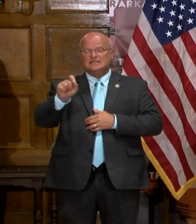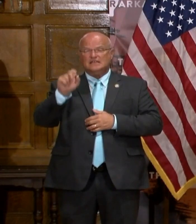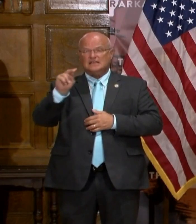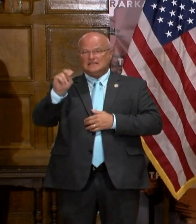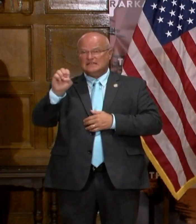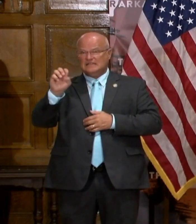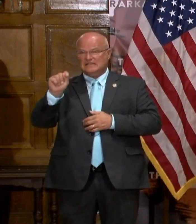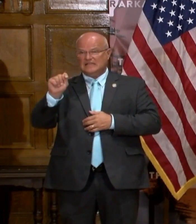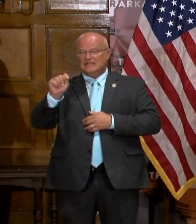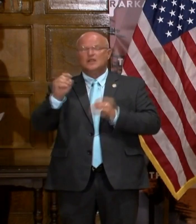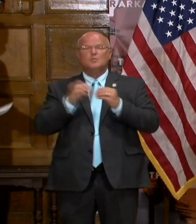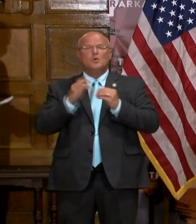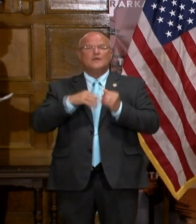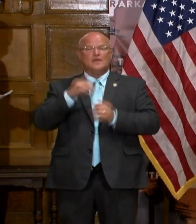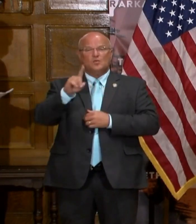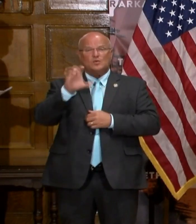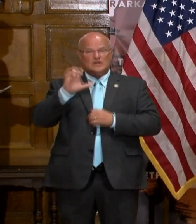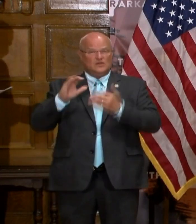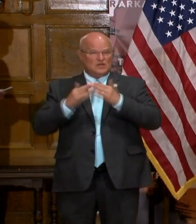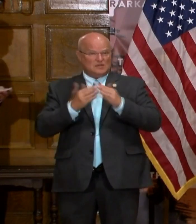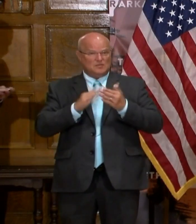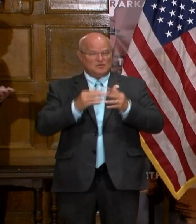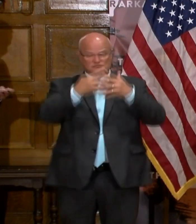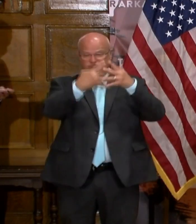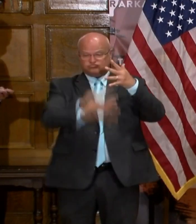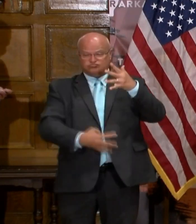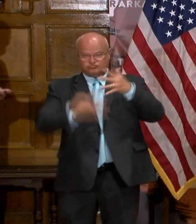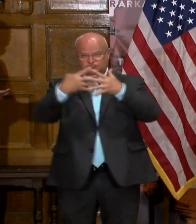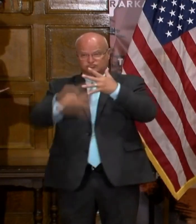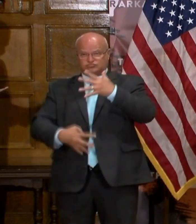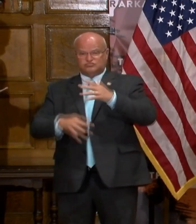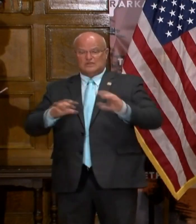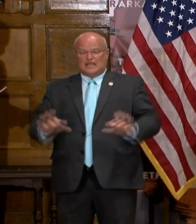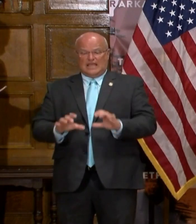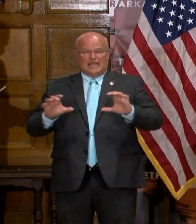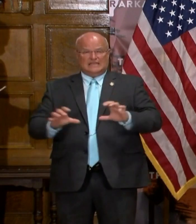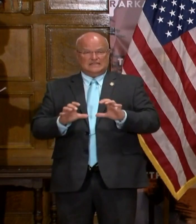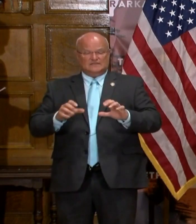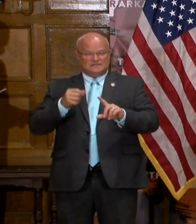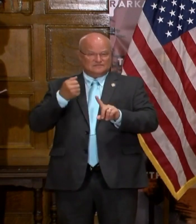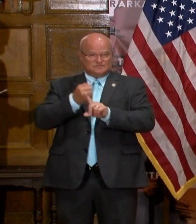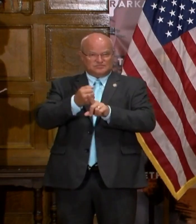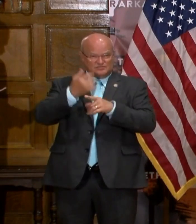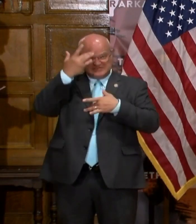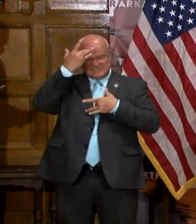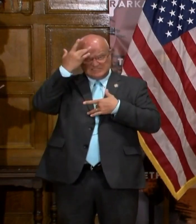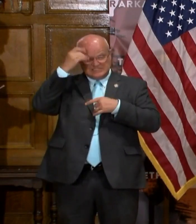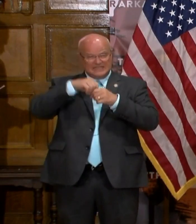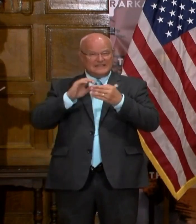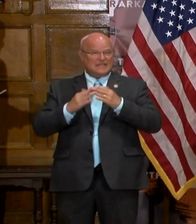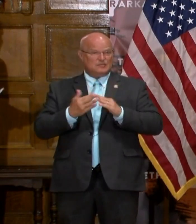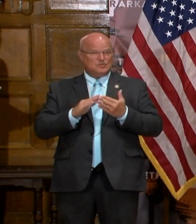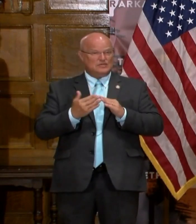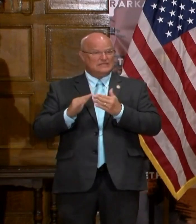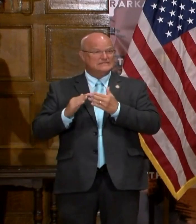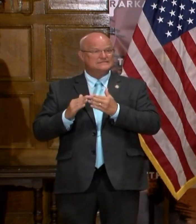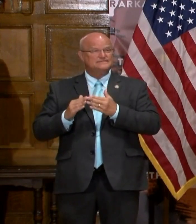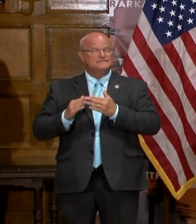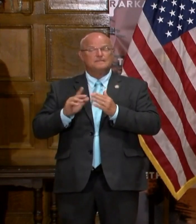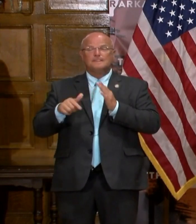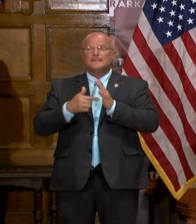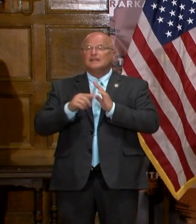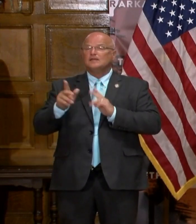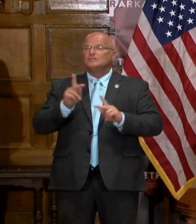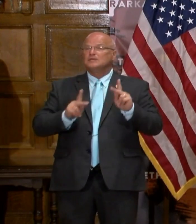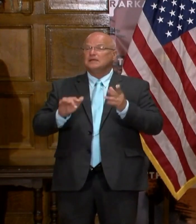achi.net. We have over 100 communities that we will list the number of actively infected individuals that are in those communities. These